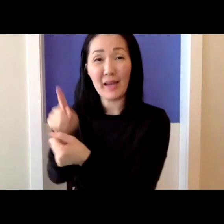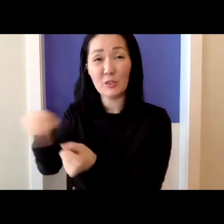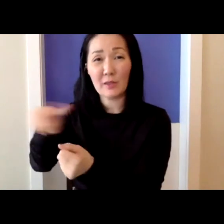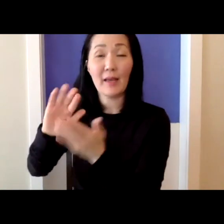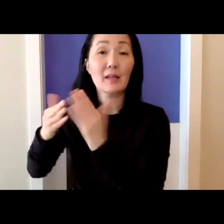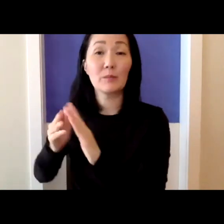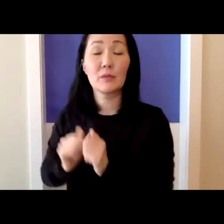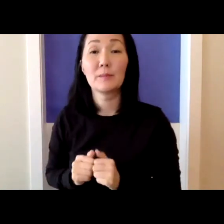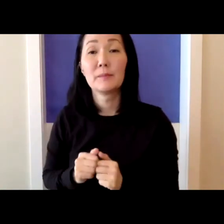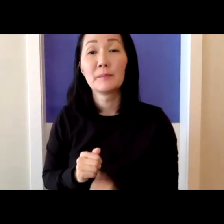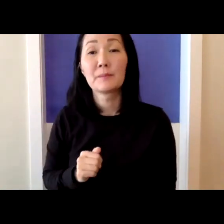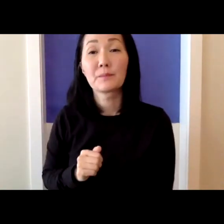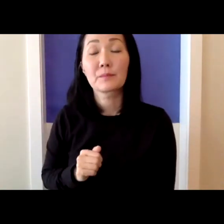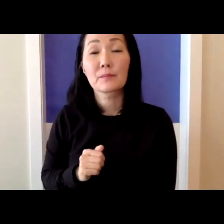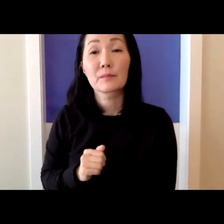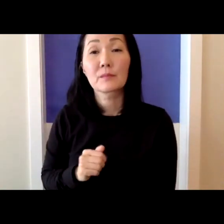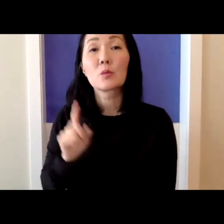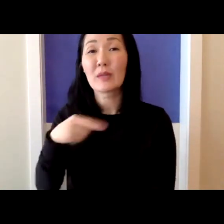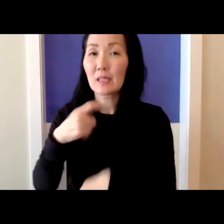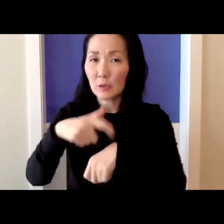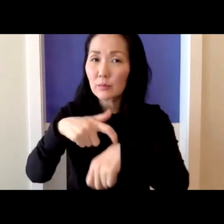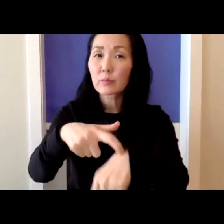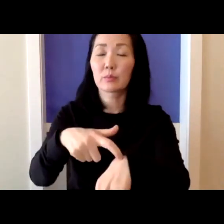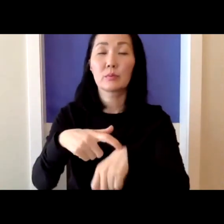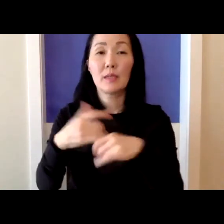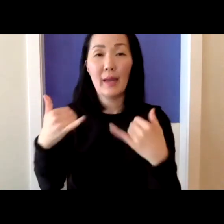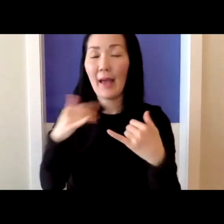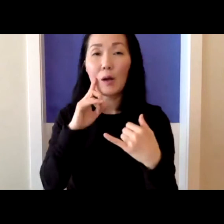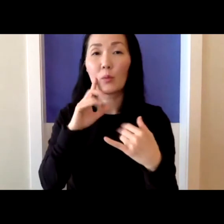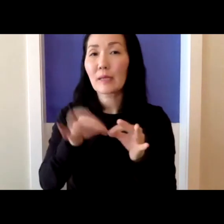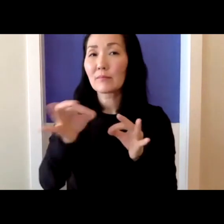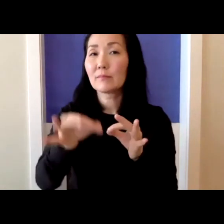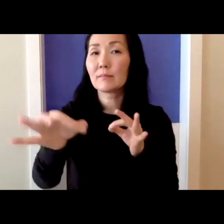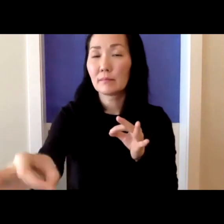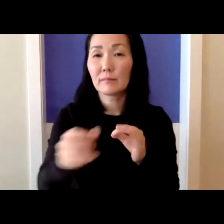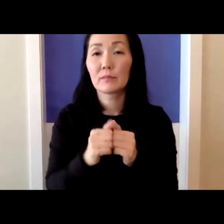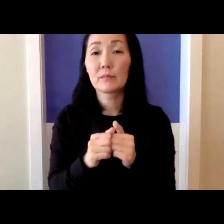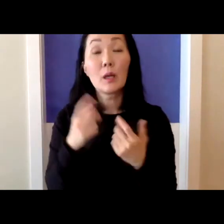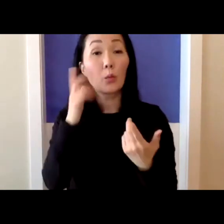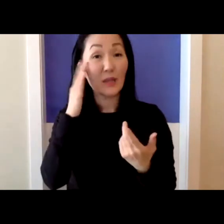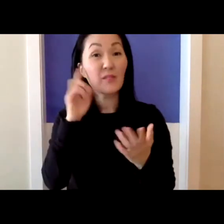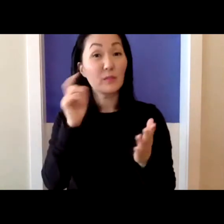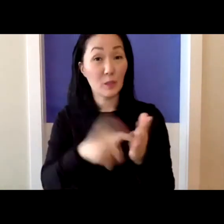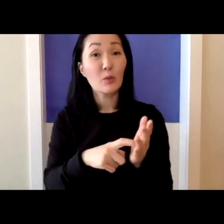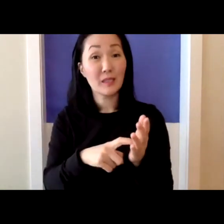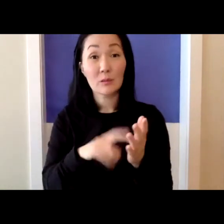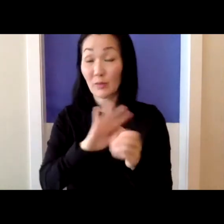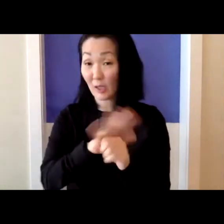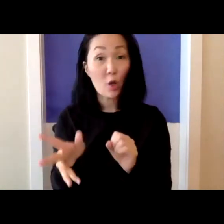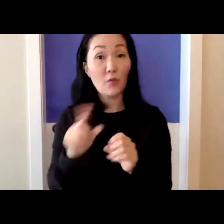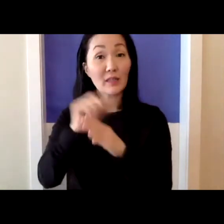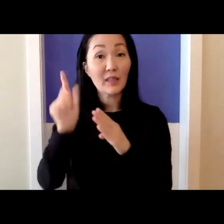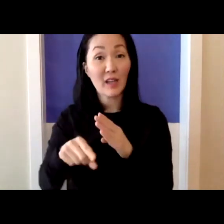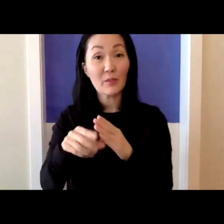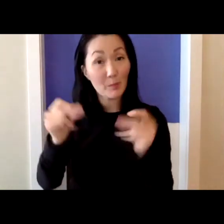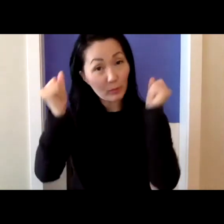in an accountable but timely manner. We've seen during COVID that governments can move quickly if they want to. So why is it that a community that has been